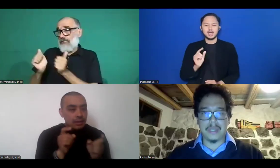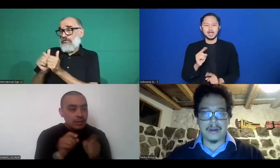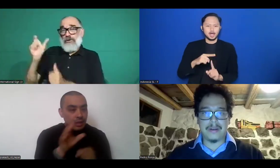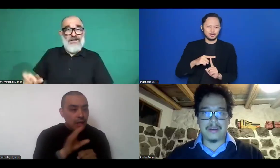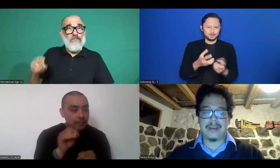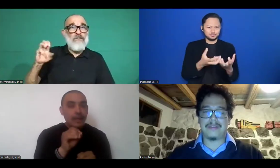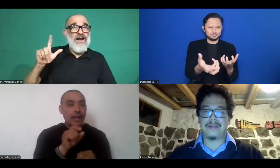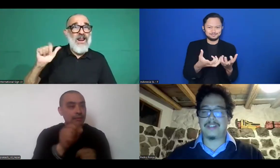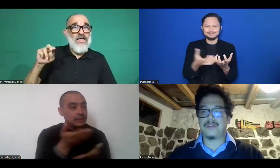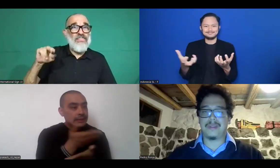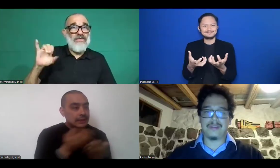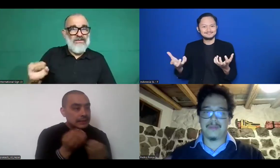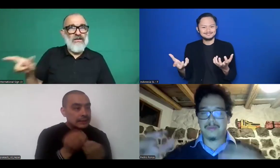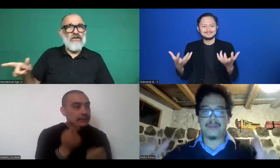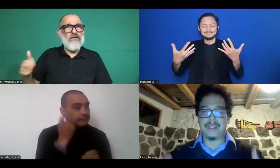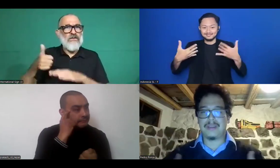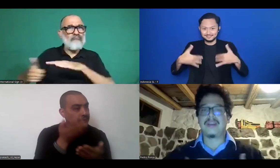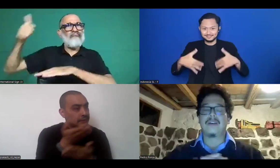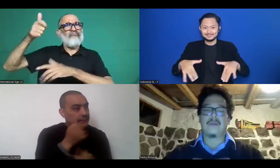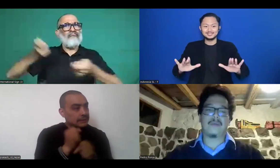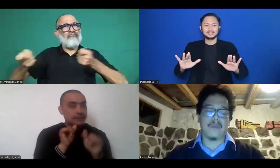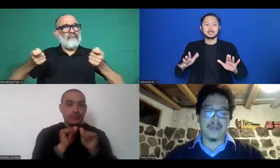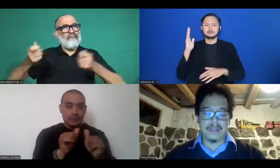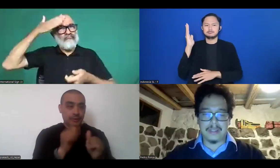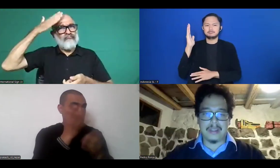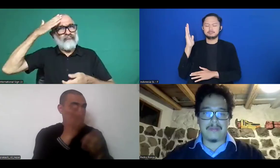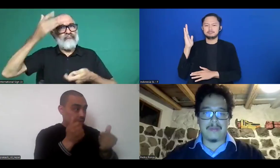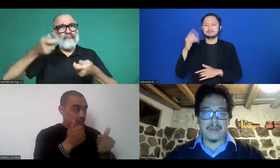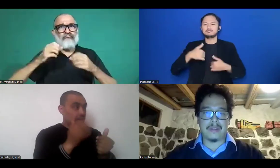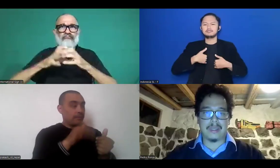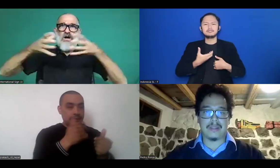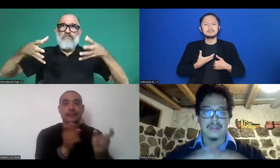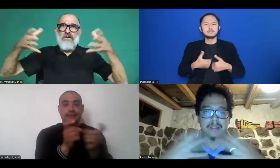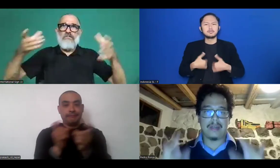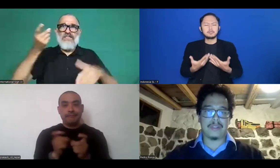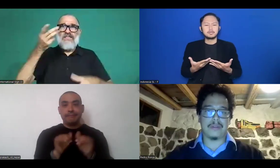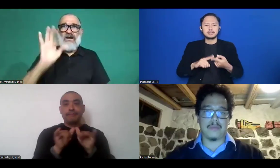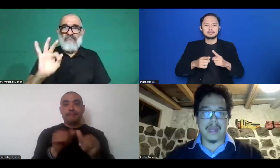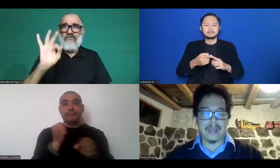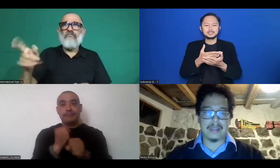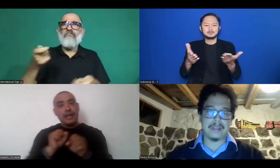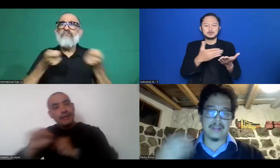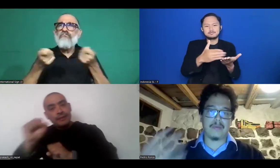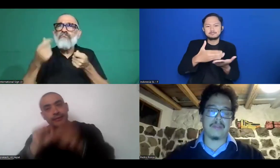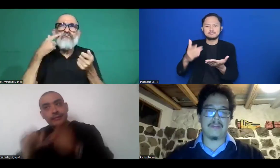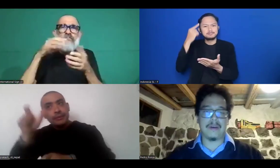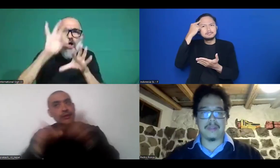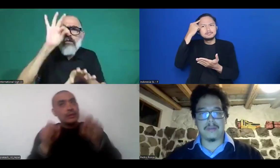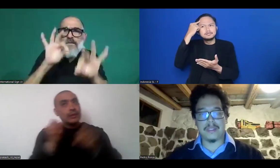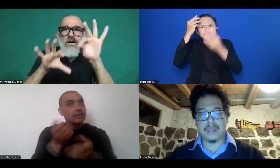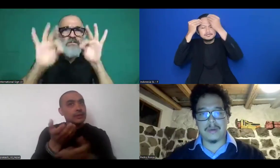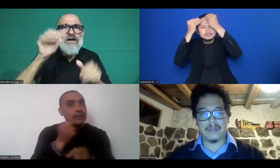able to share after this moment in which we present. What we want is that everyone can share what's on their mind, can say what they